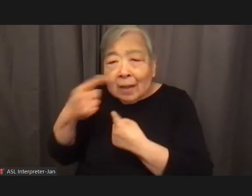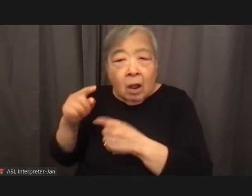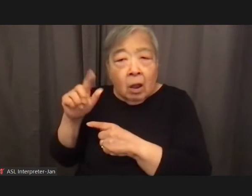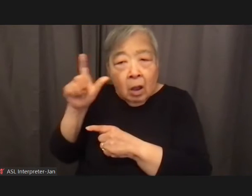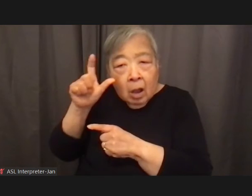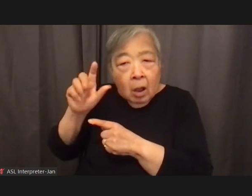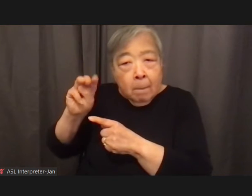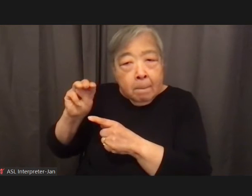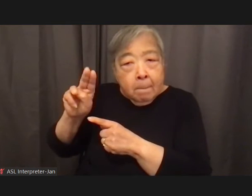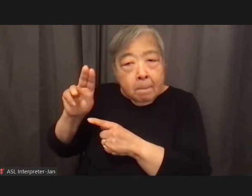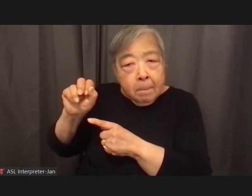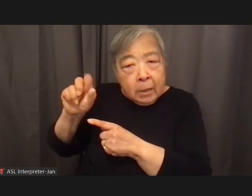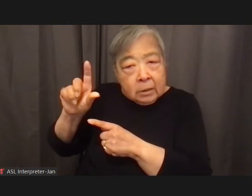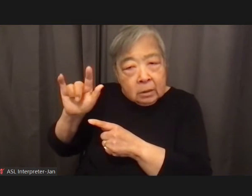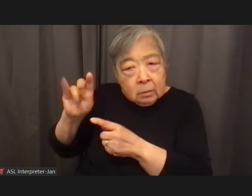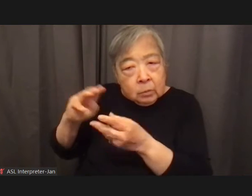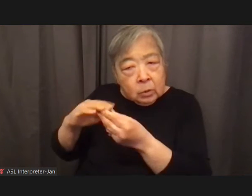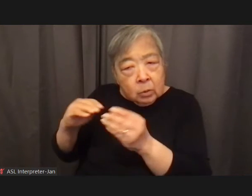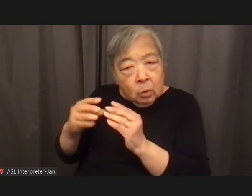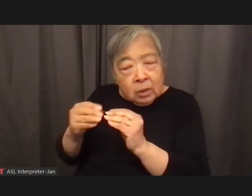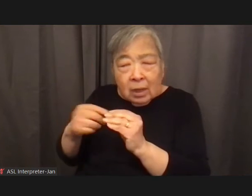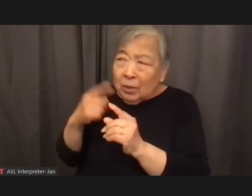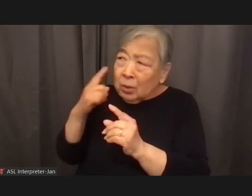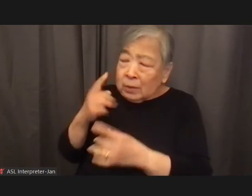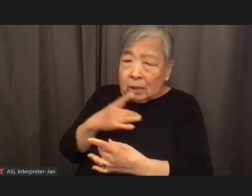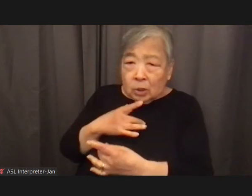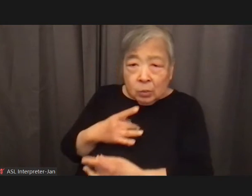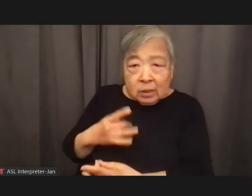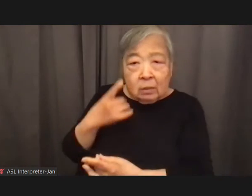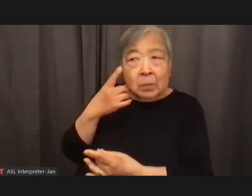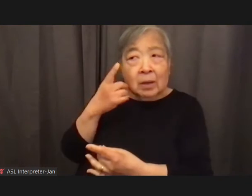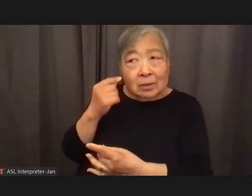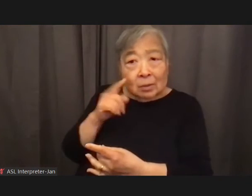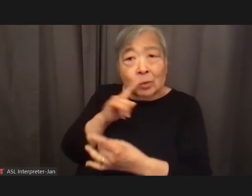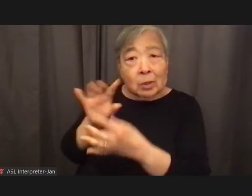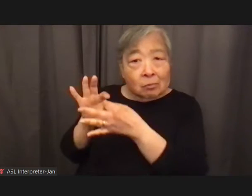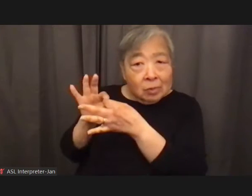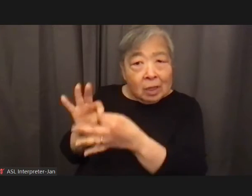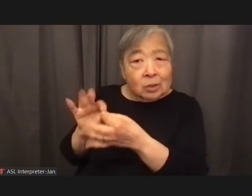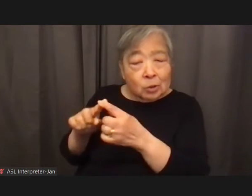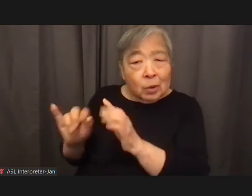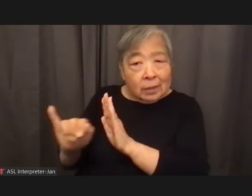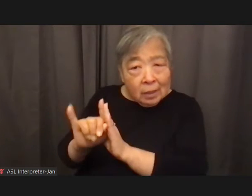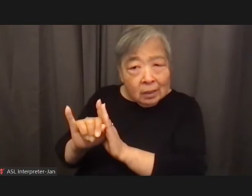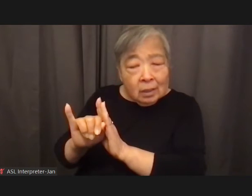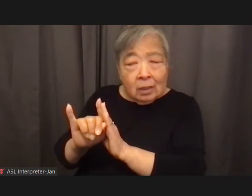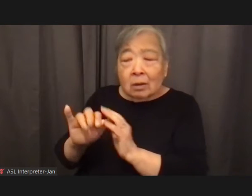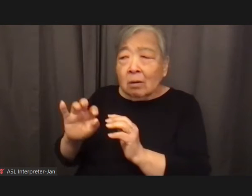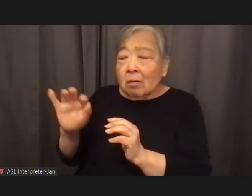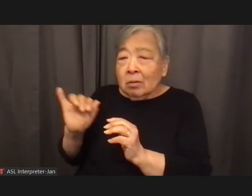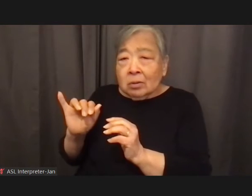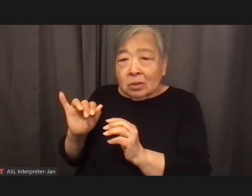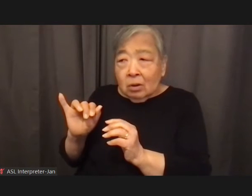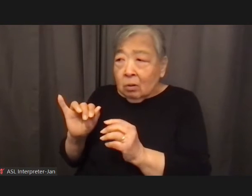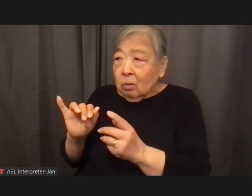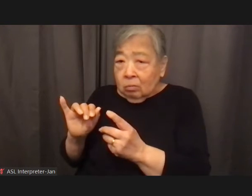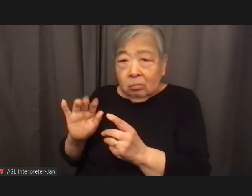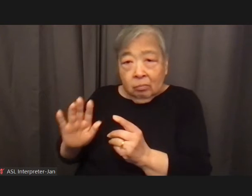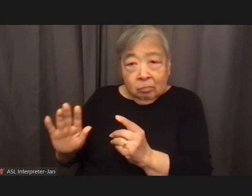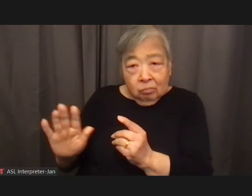was, interesting because it becomes so much about identity. But also about the role of storytellers, sort of